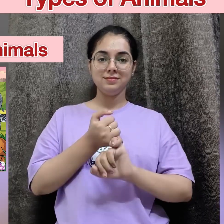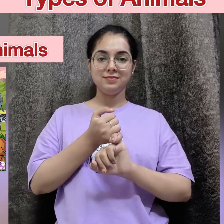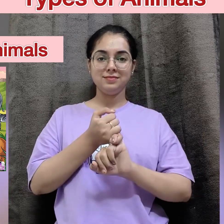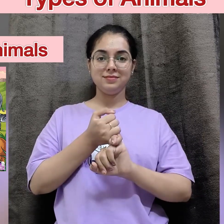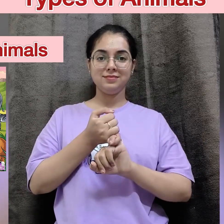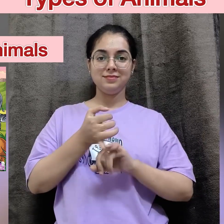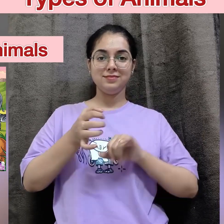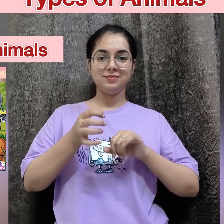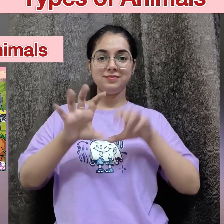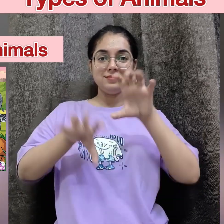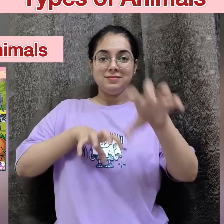ANIMALS.